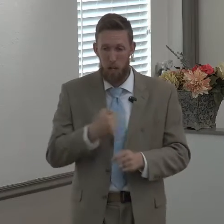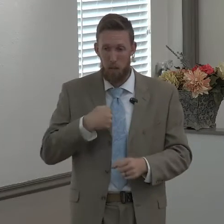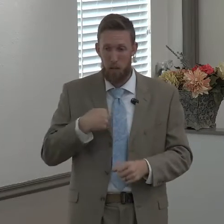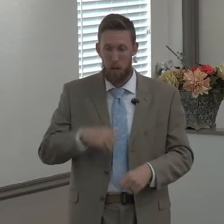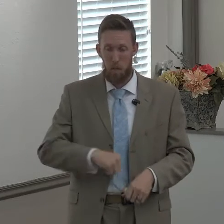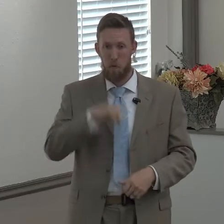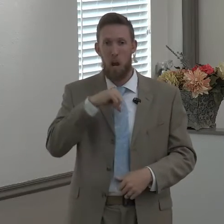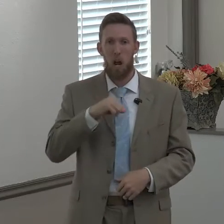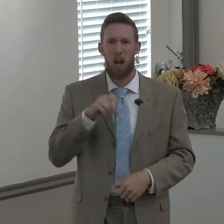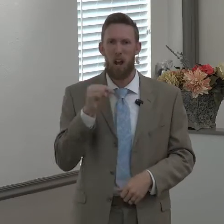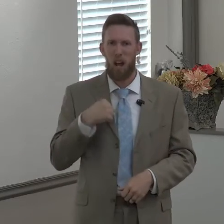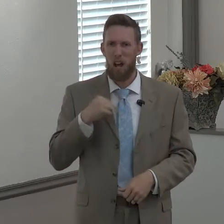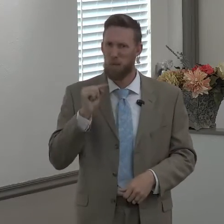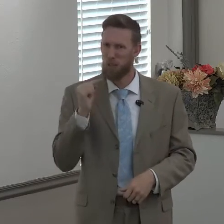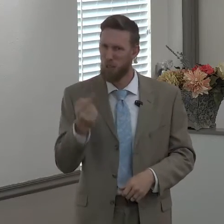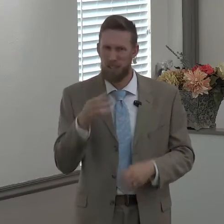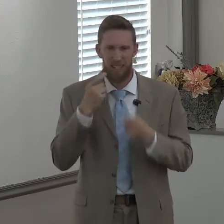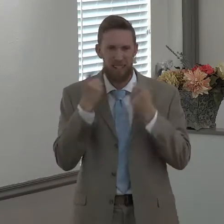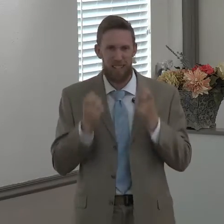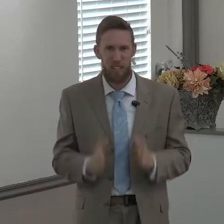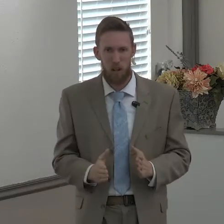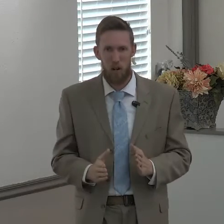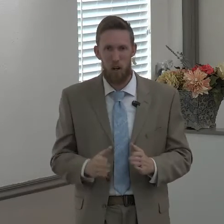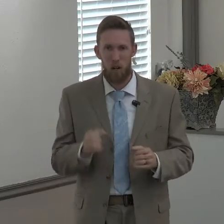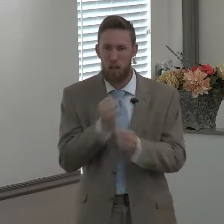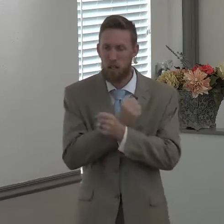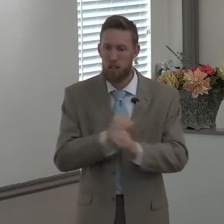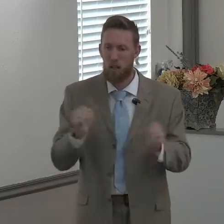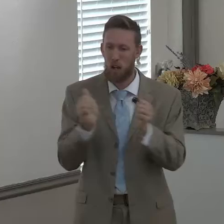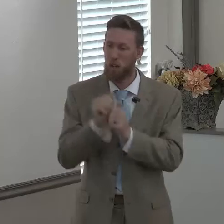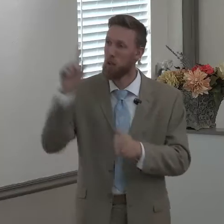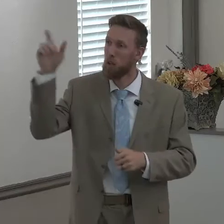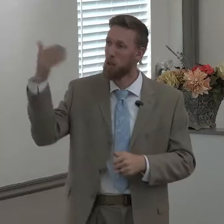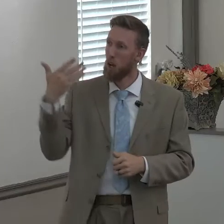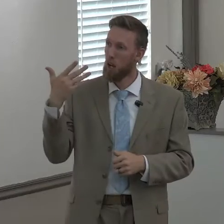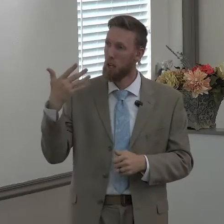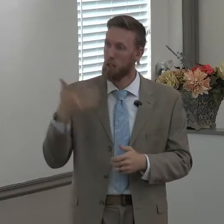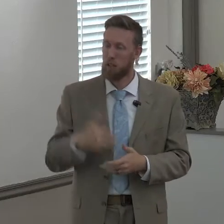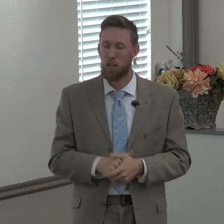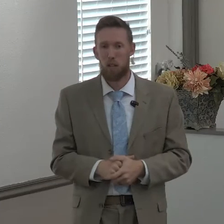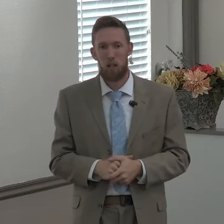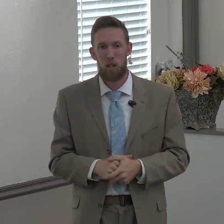I don't have to have anybody pump me up.